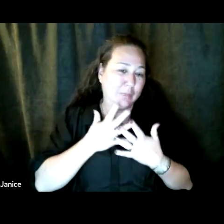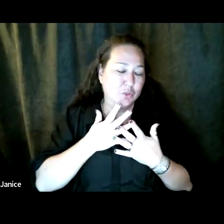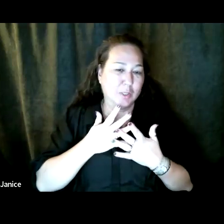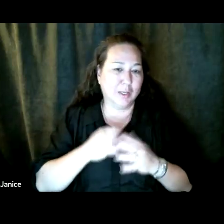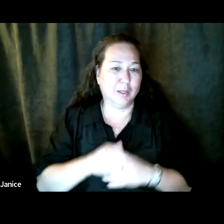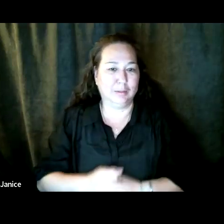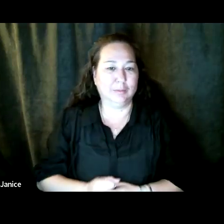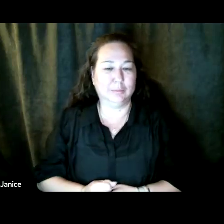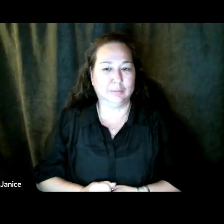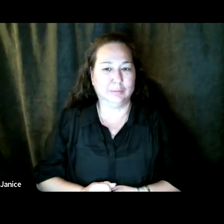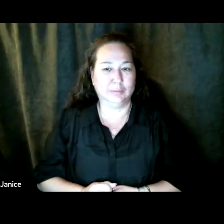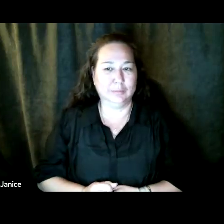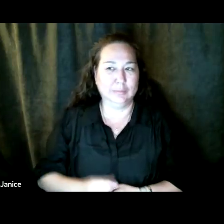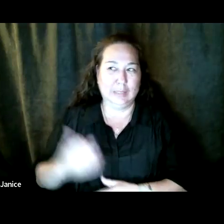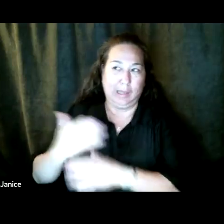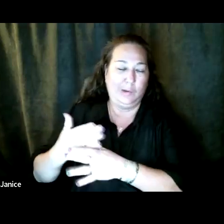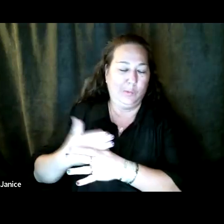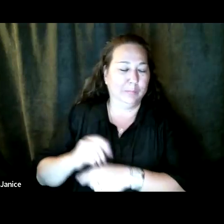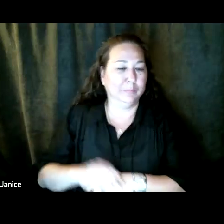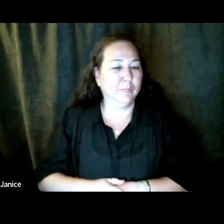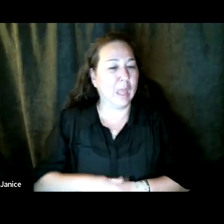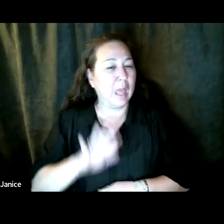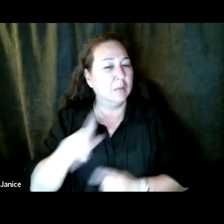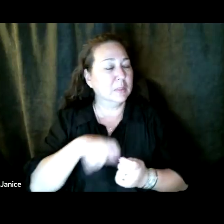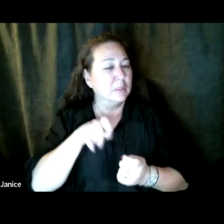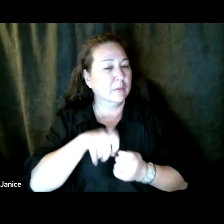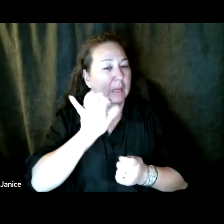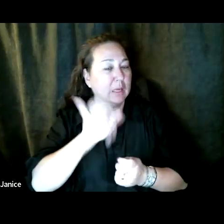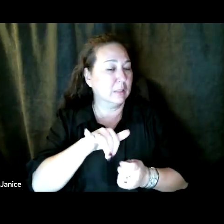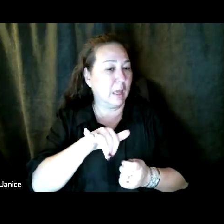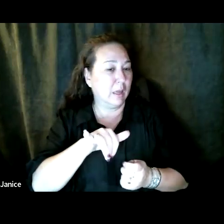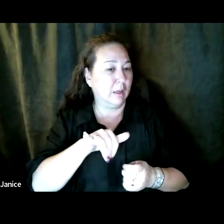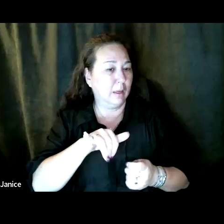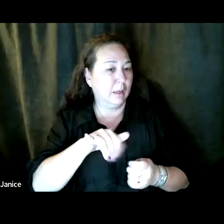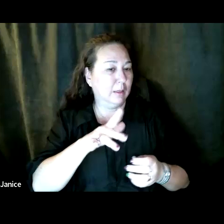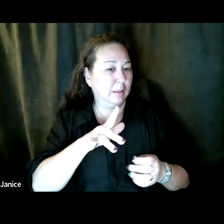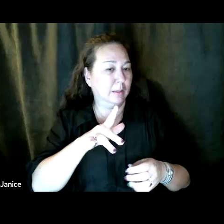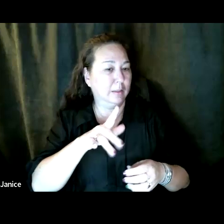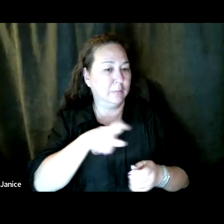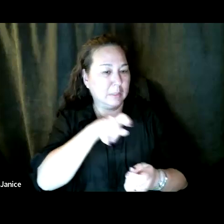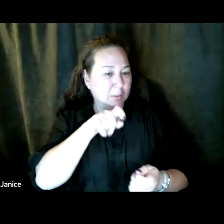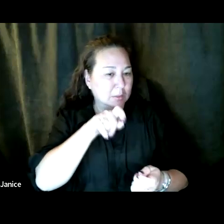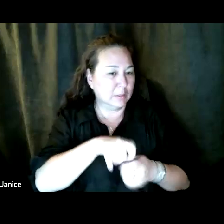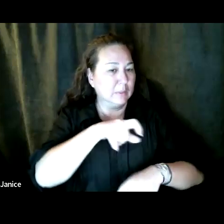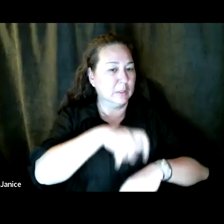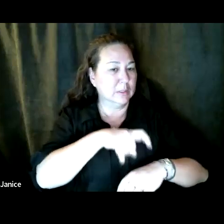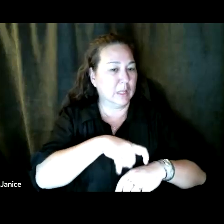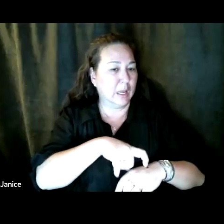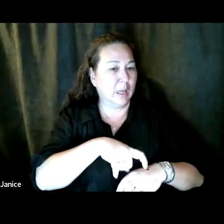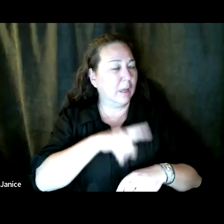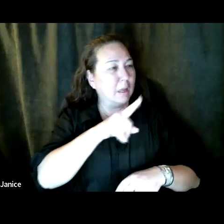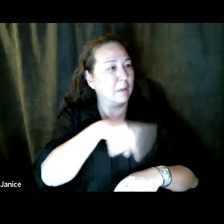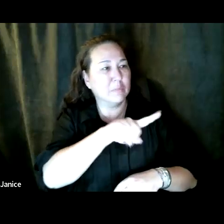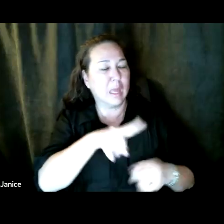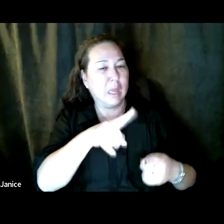ese beneficio. unfortunately, at that particular time, they did not have the benefit to use the space, but other families would now have